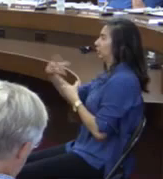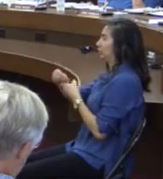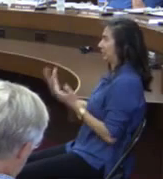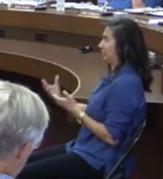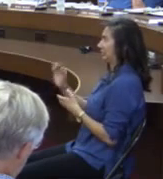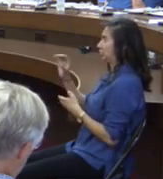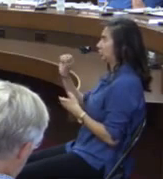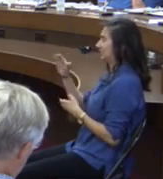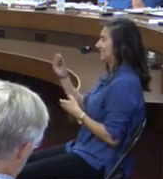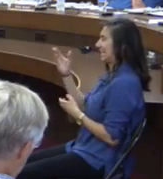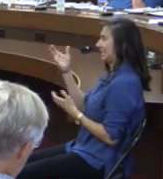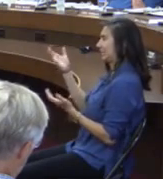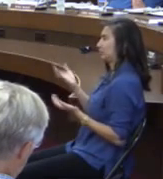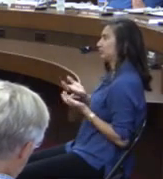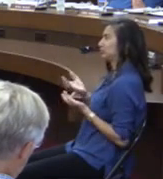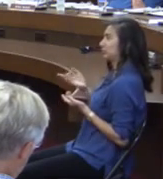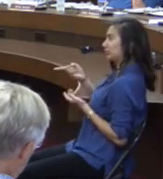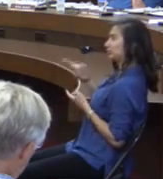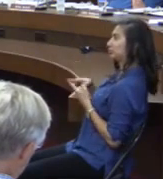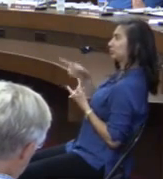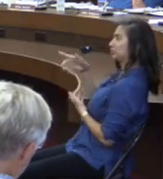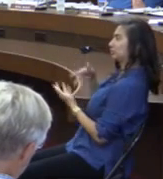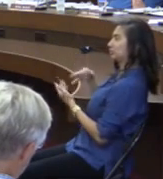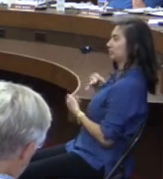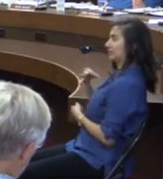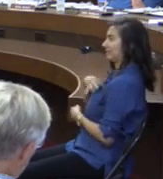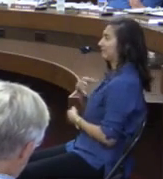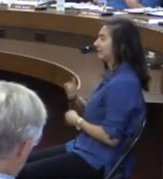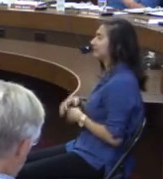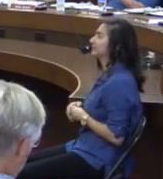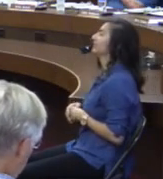and to welcome her to the social sciences faculty.